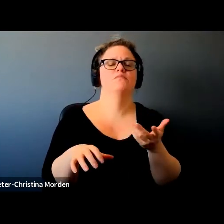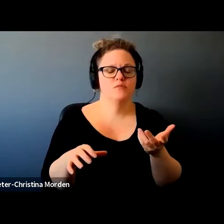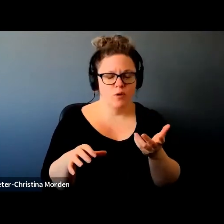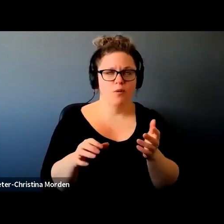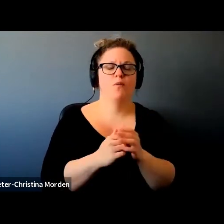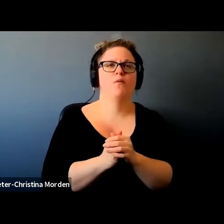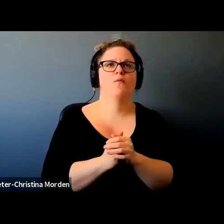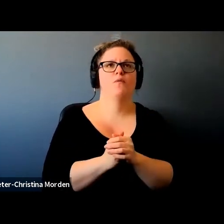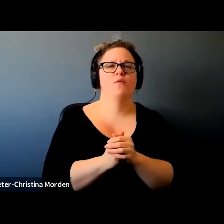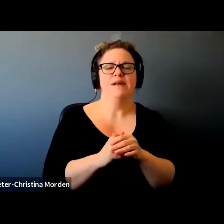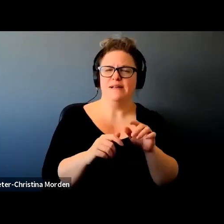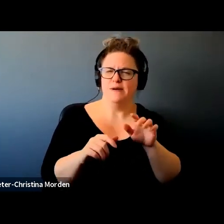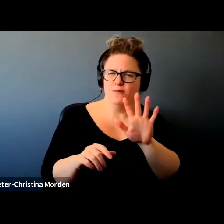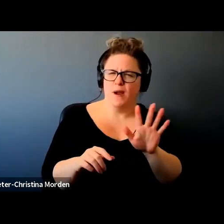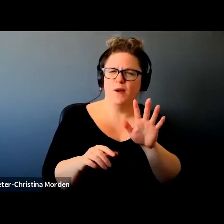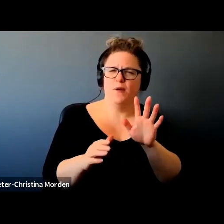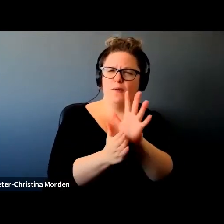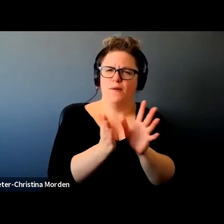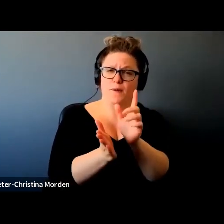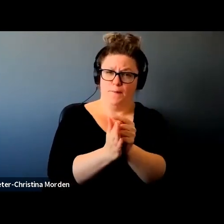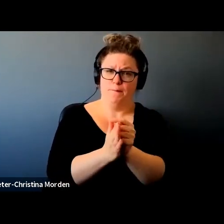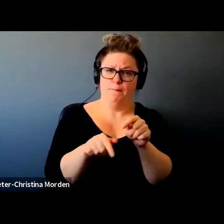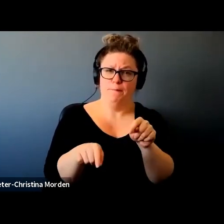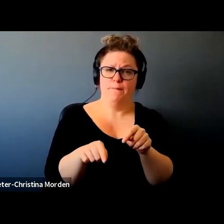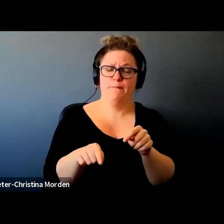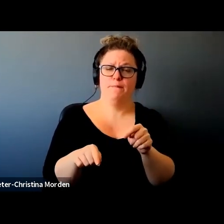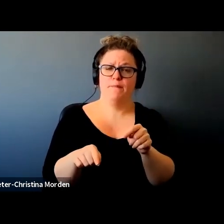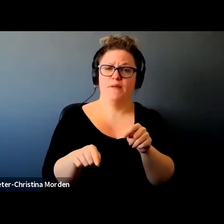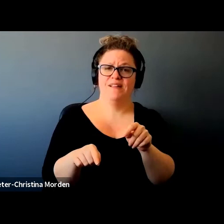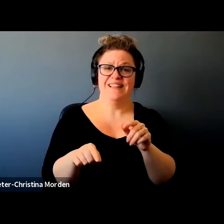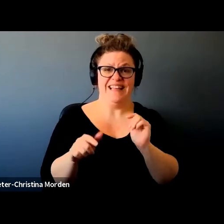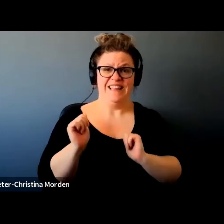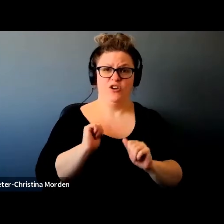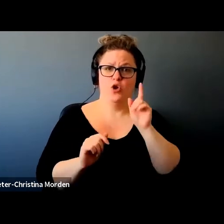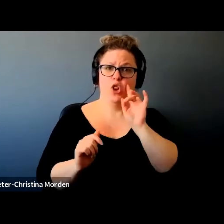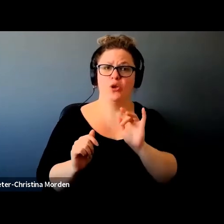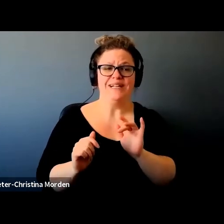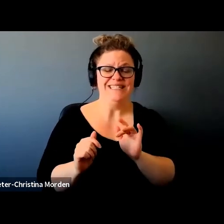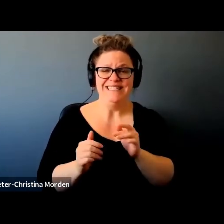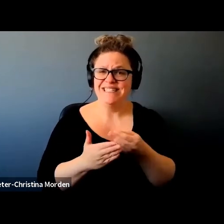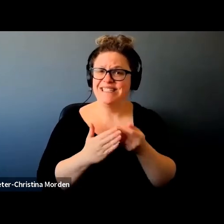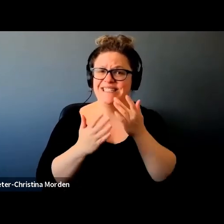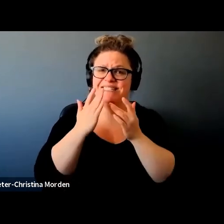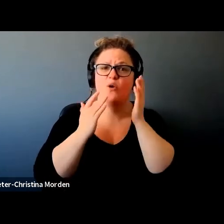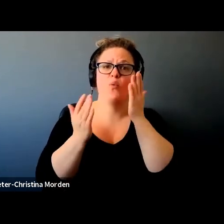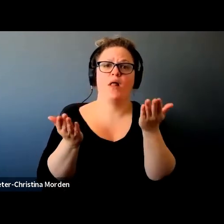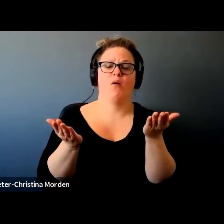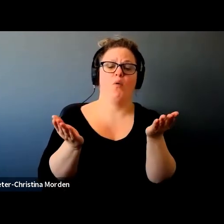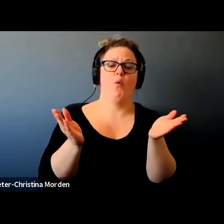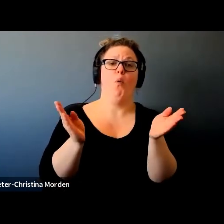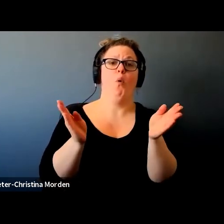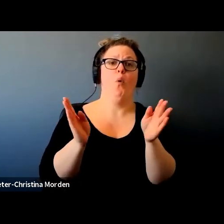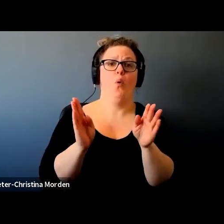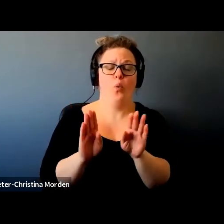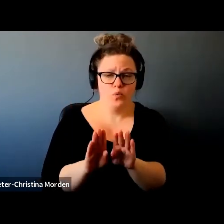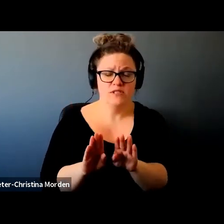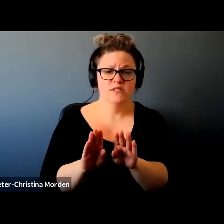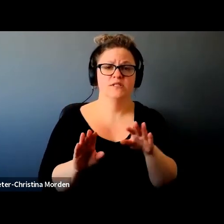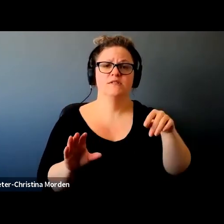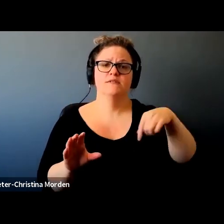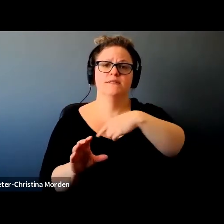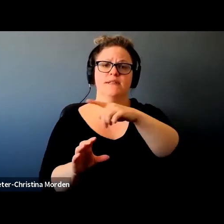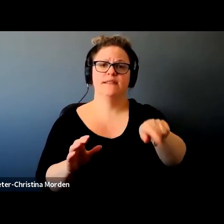same time, that theater was facing a possible closure. And they were really looking for